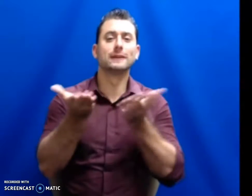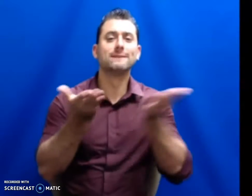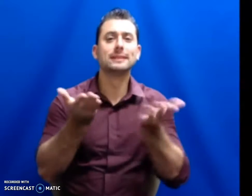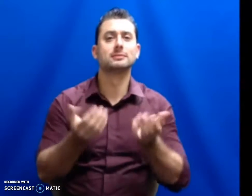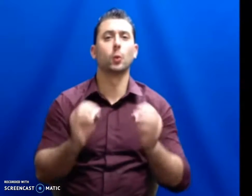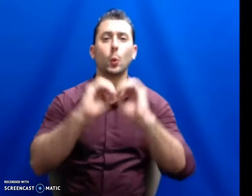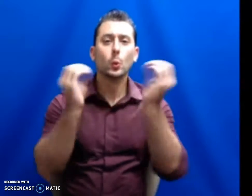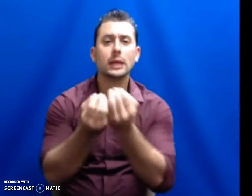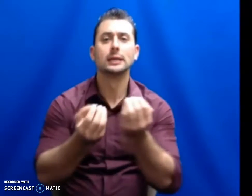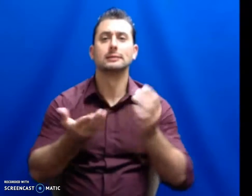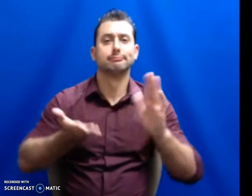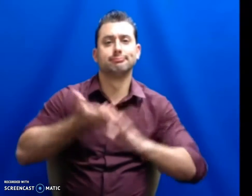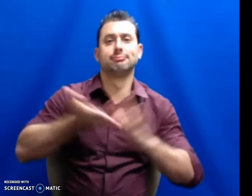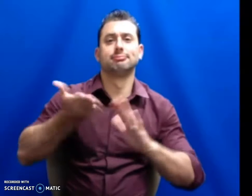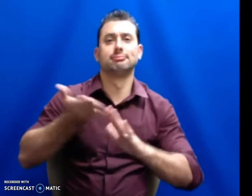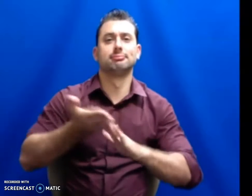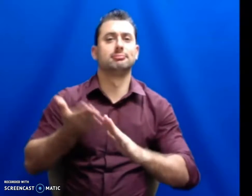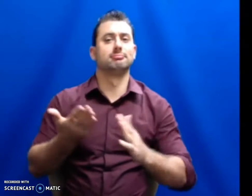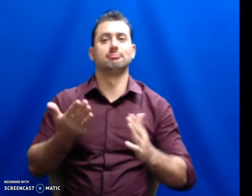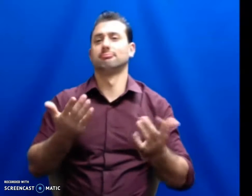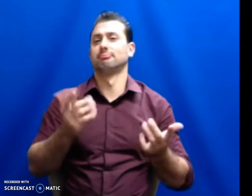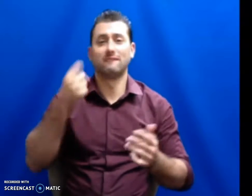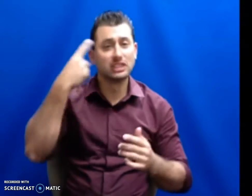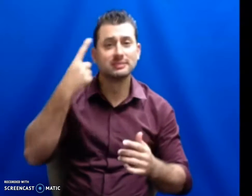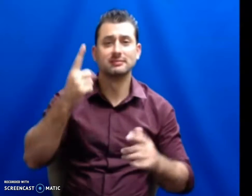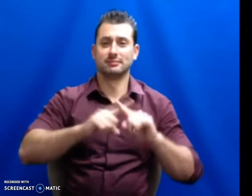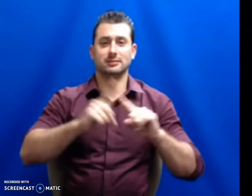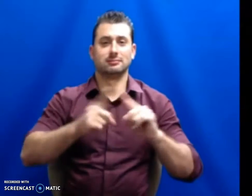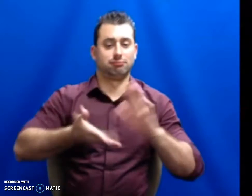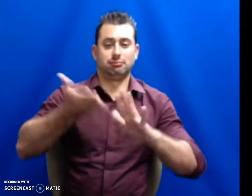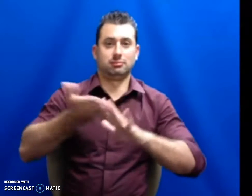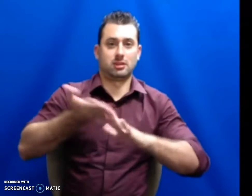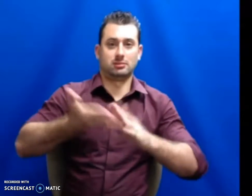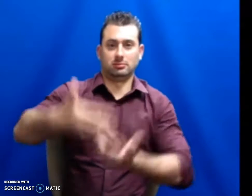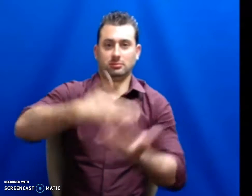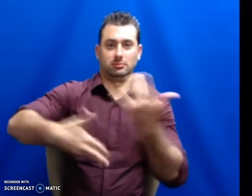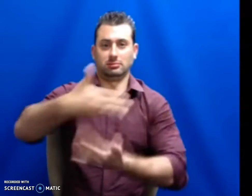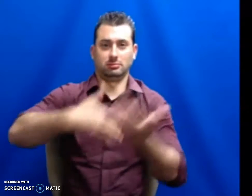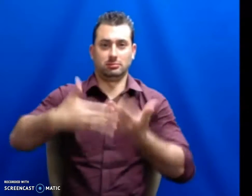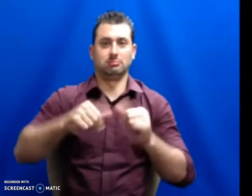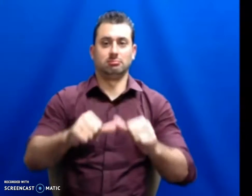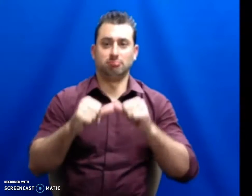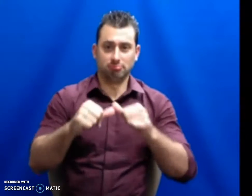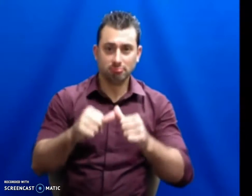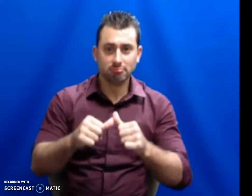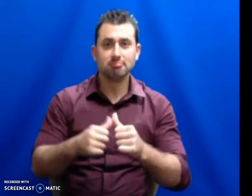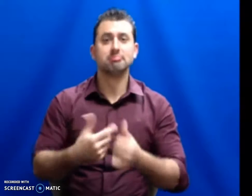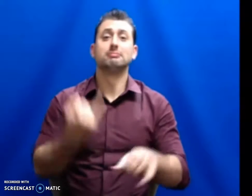them. They're there to support each other, help organizations run clearly. Even if they have different thoughts, they still intermix